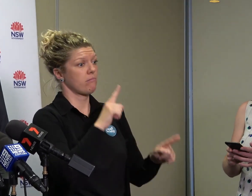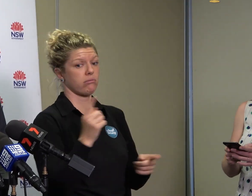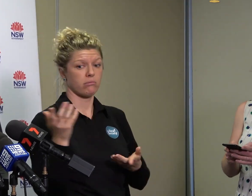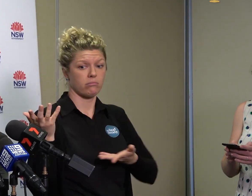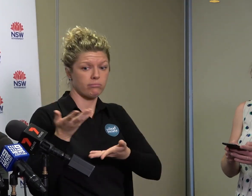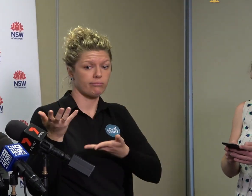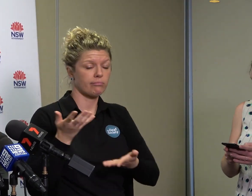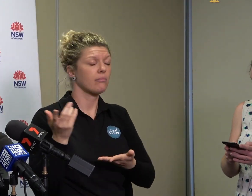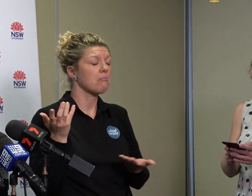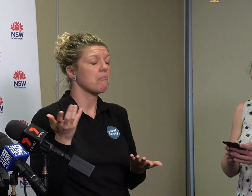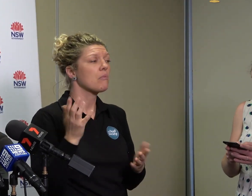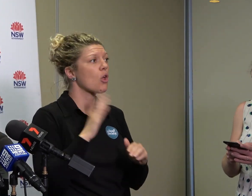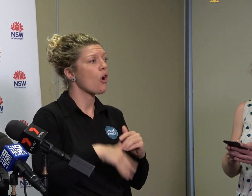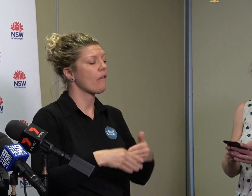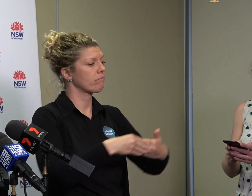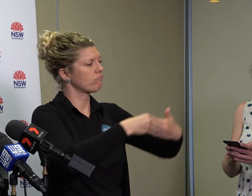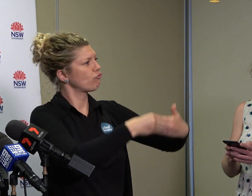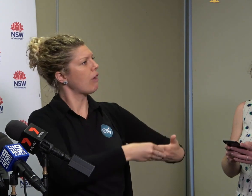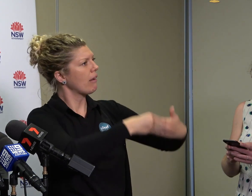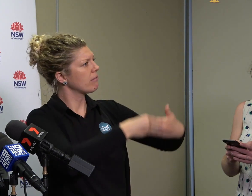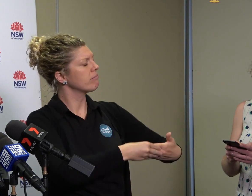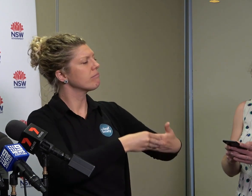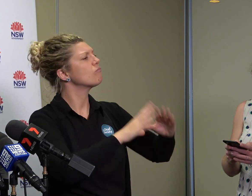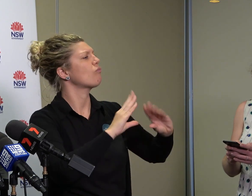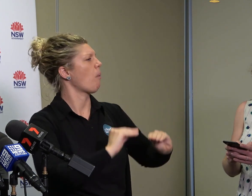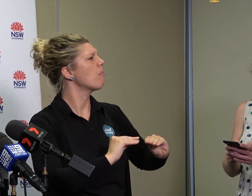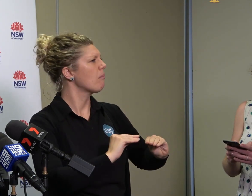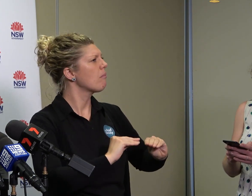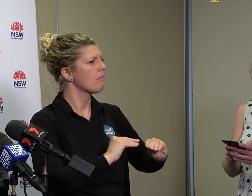Chant, and we were talking about how